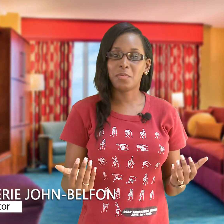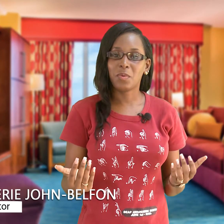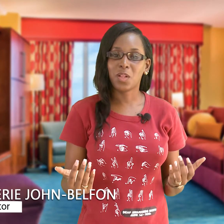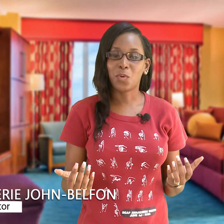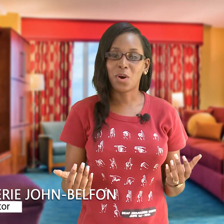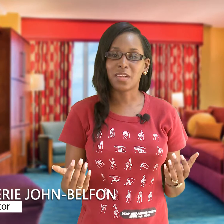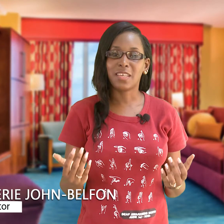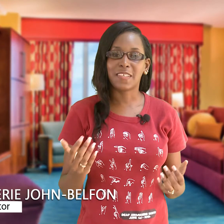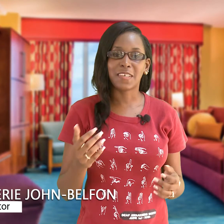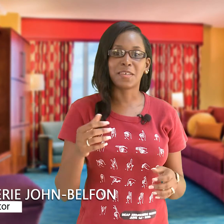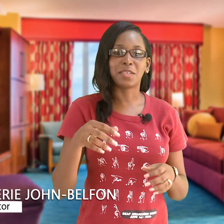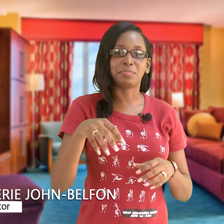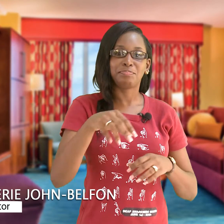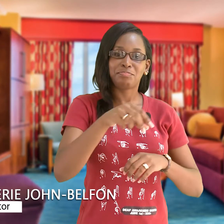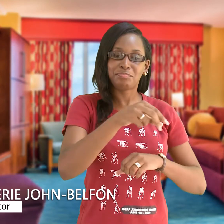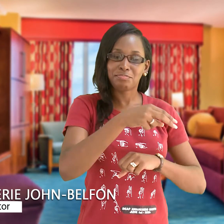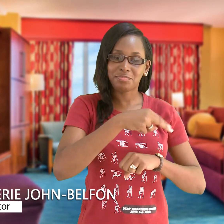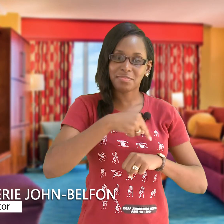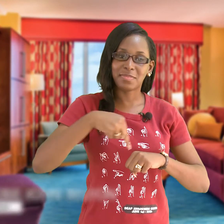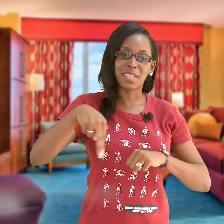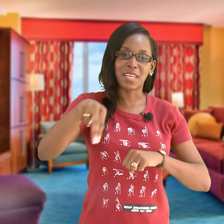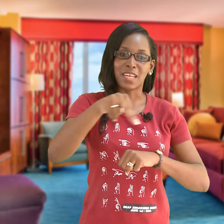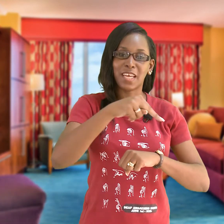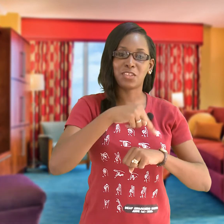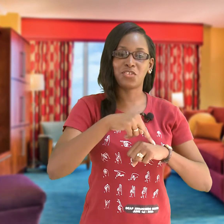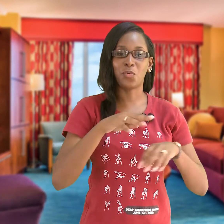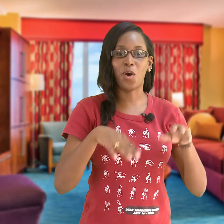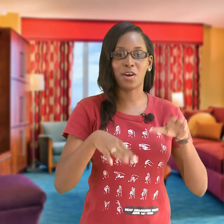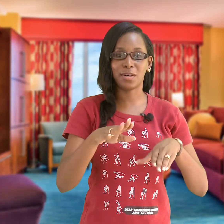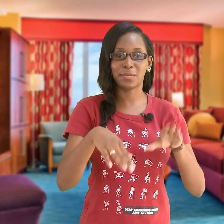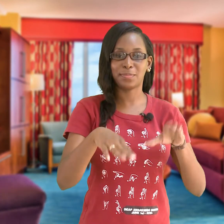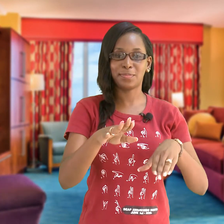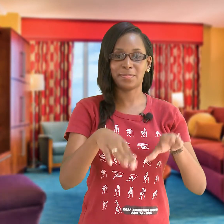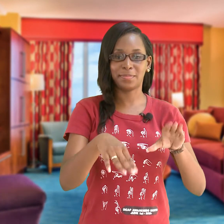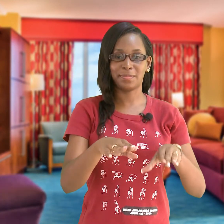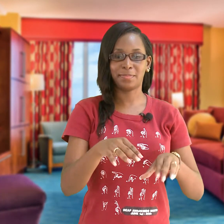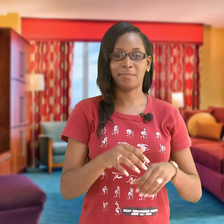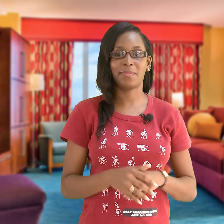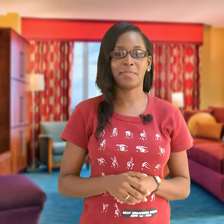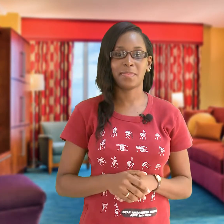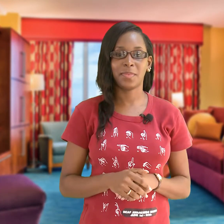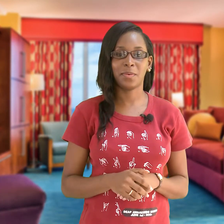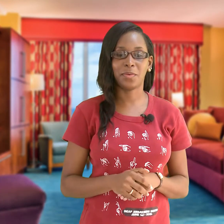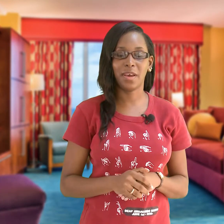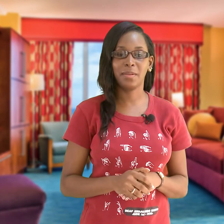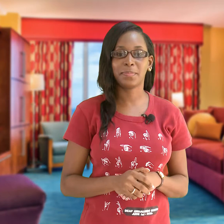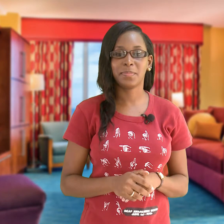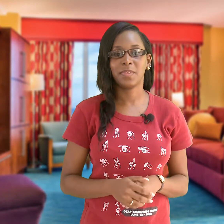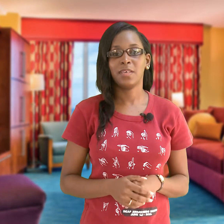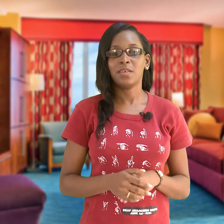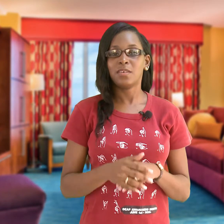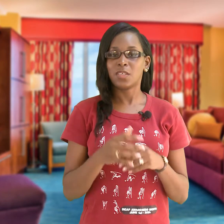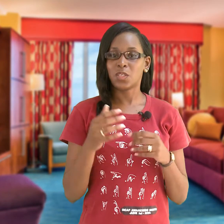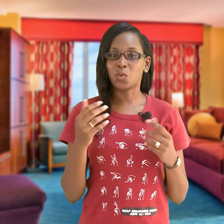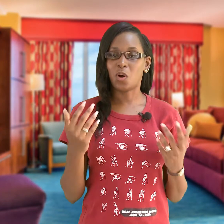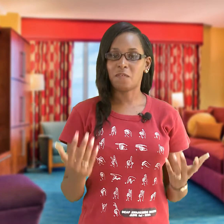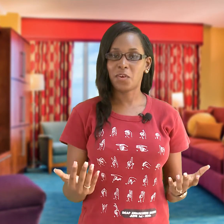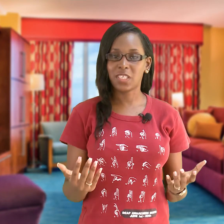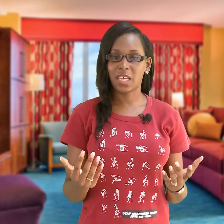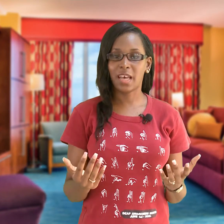Today we will go on a little nature walk. All right? So our first